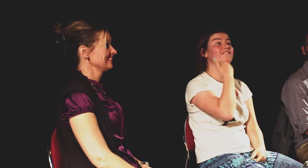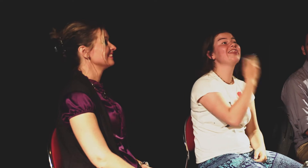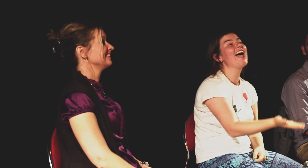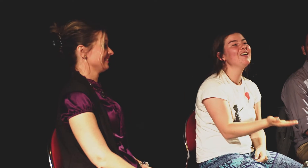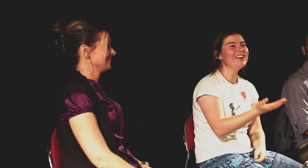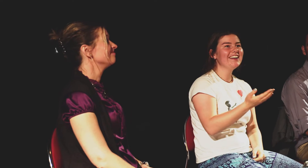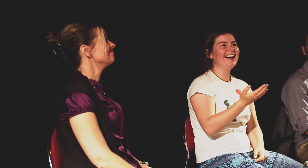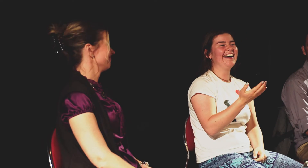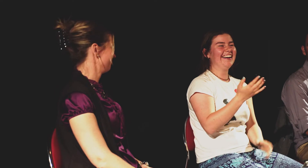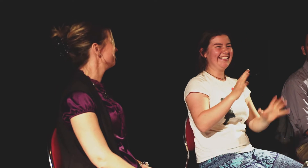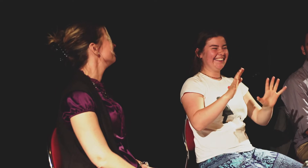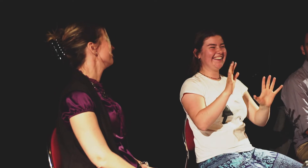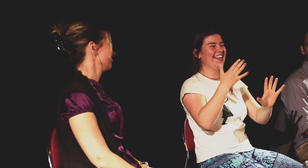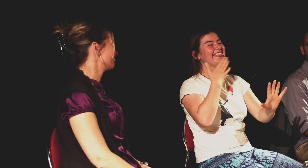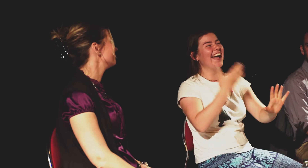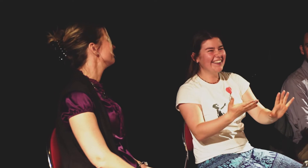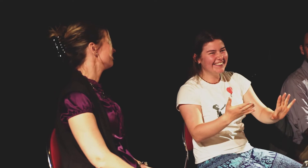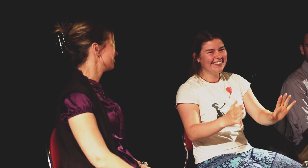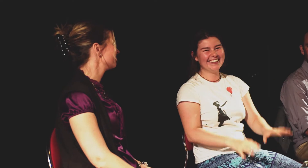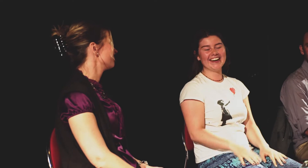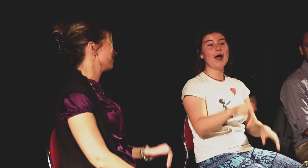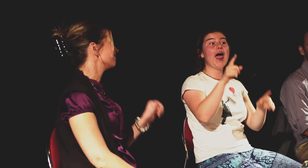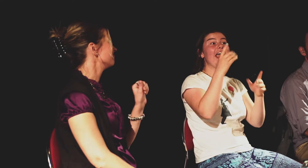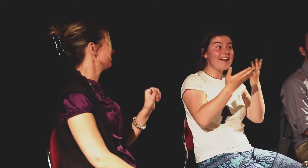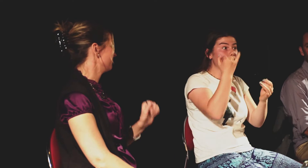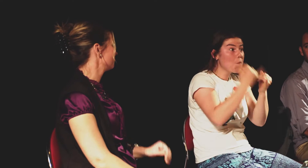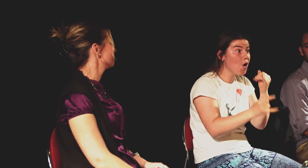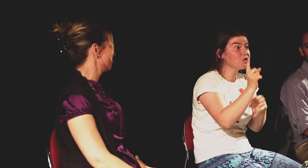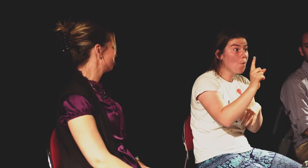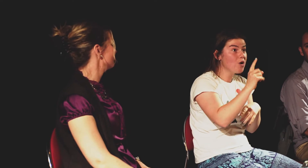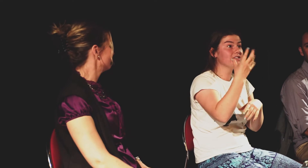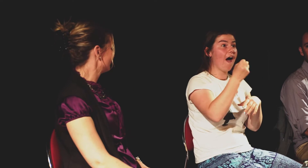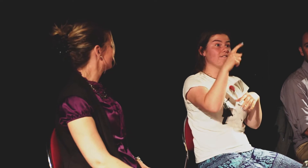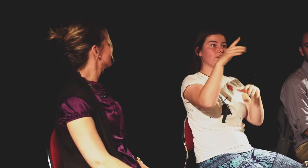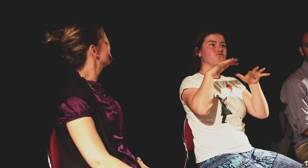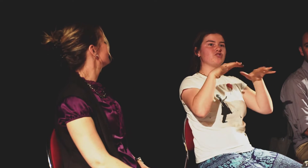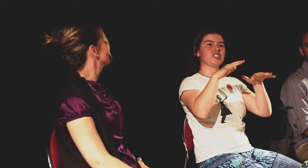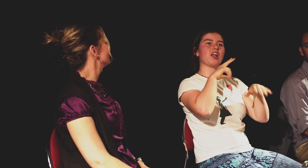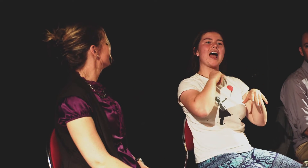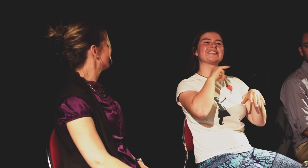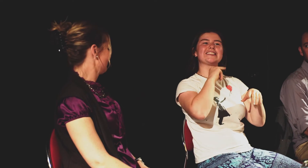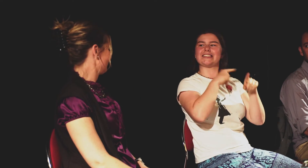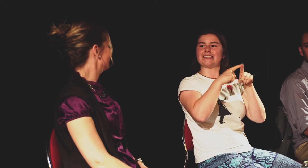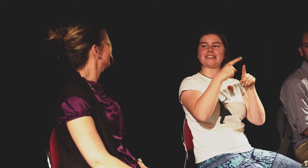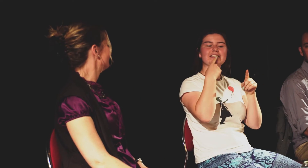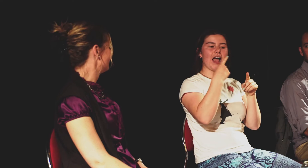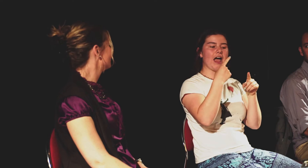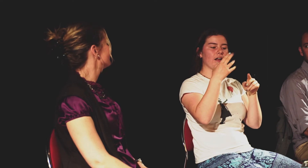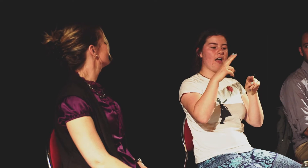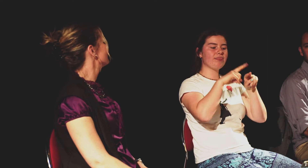So some people who are learning signs accidentally sign fuck you instead of thank you. But the worst one is